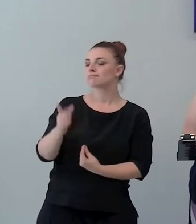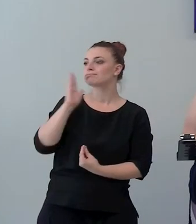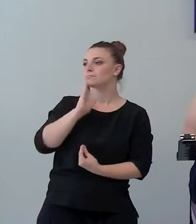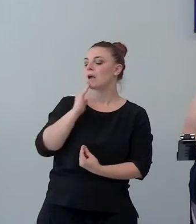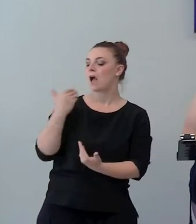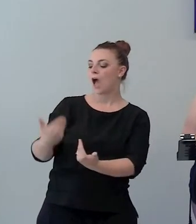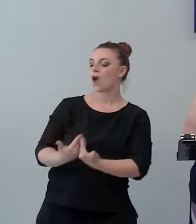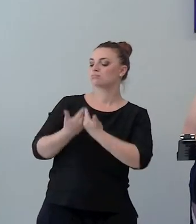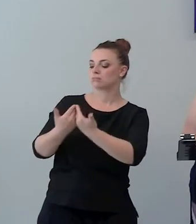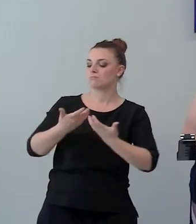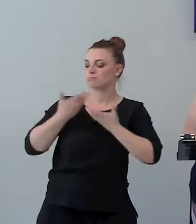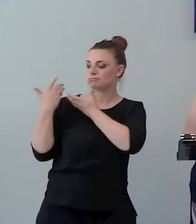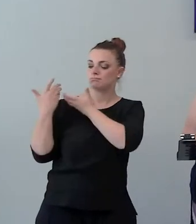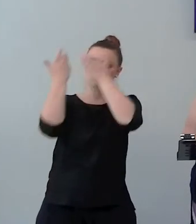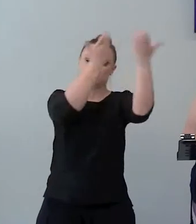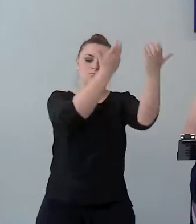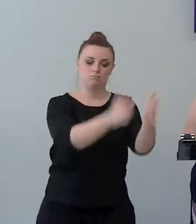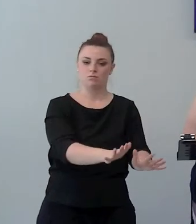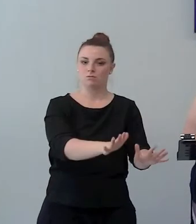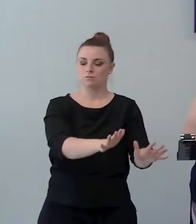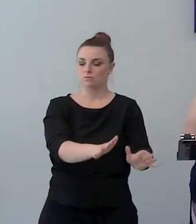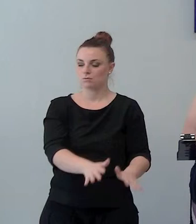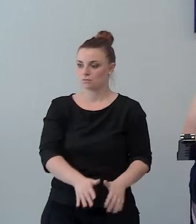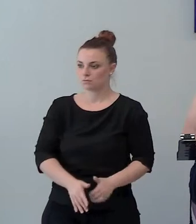you shall remove the weights that we